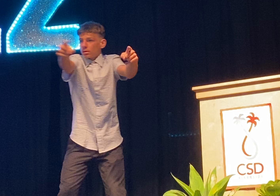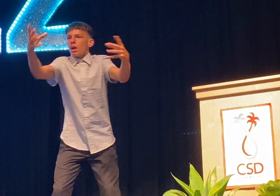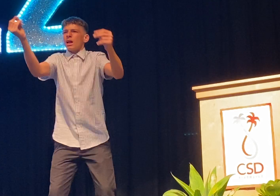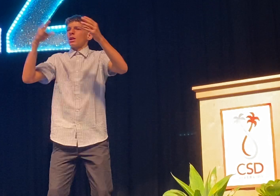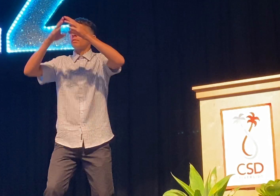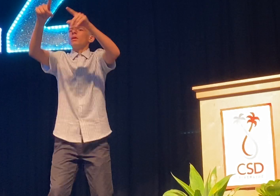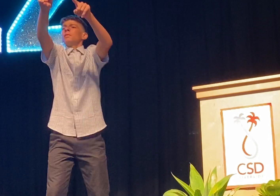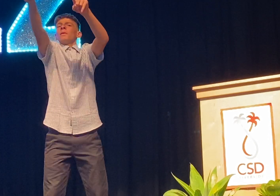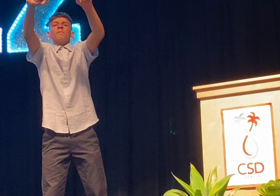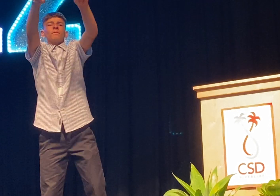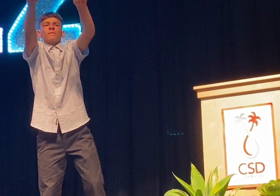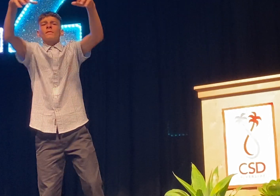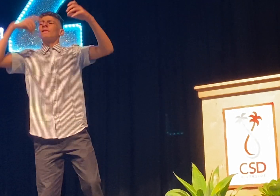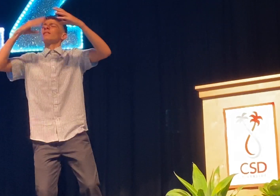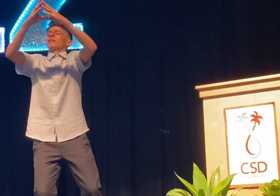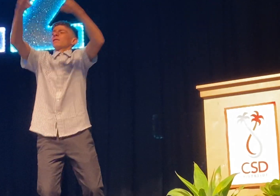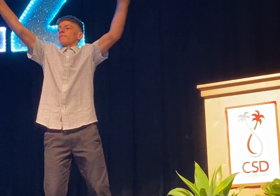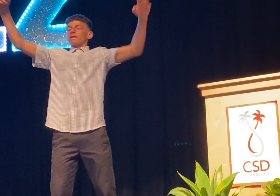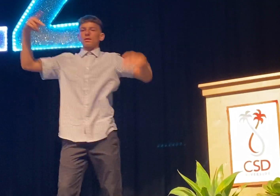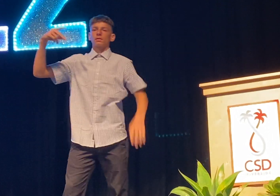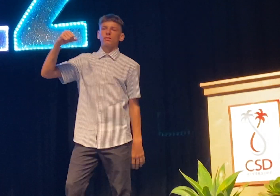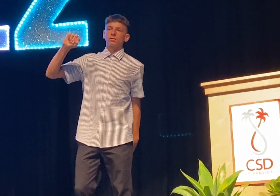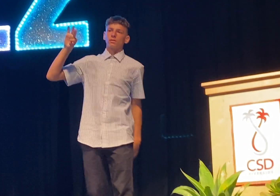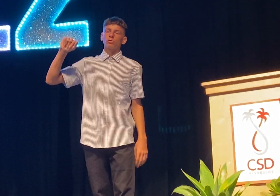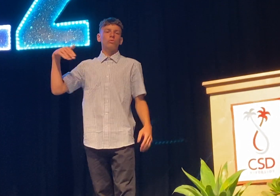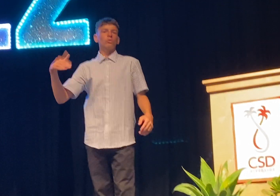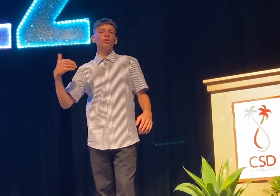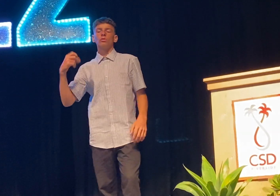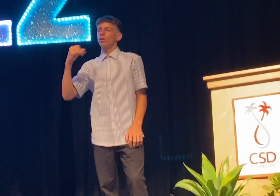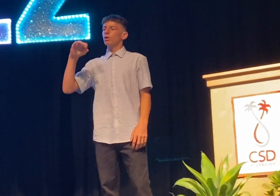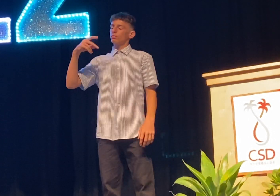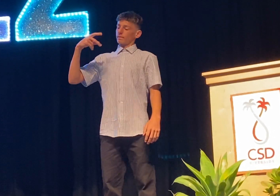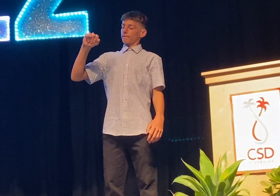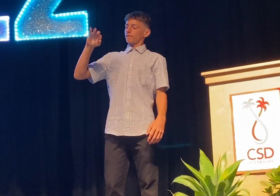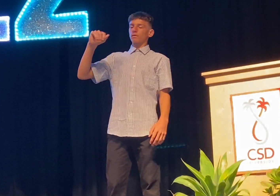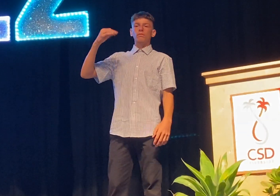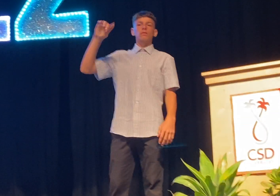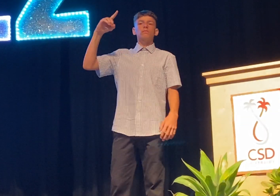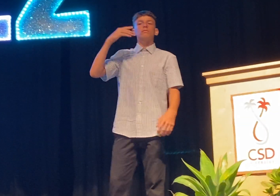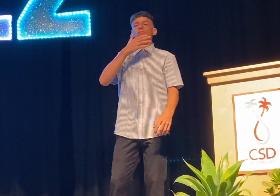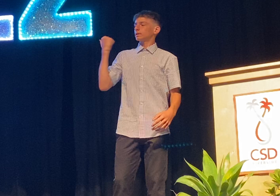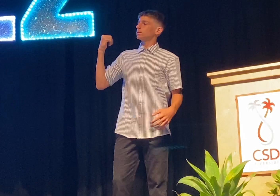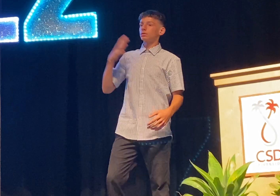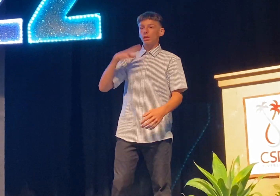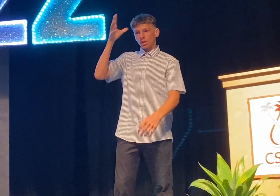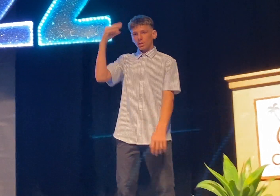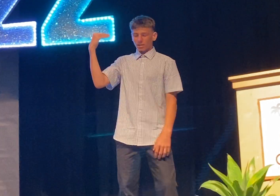Another bit of advice for all of my fellow students and also for the families here.